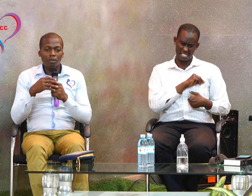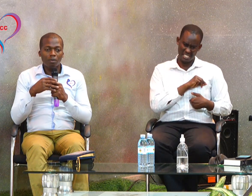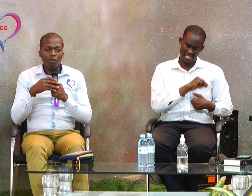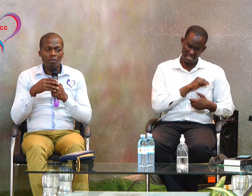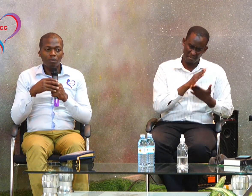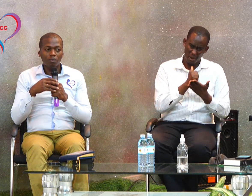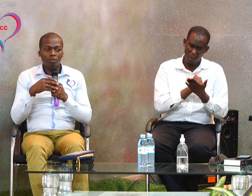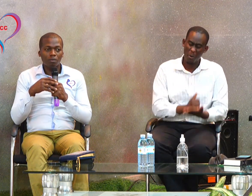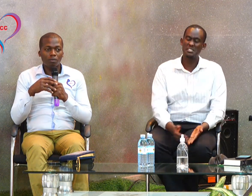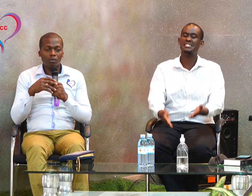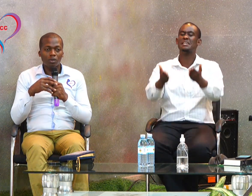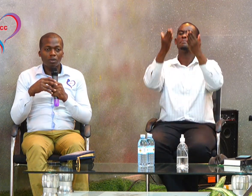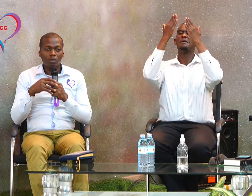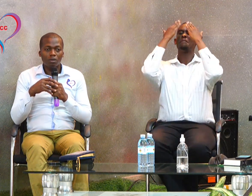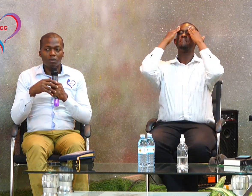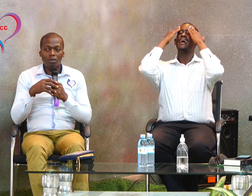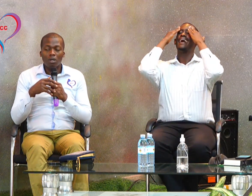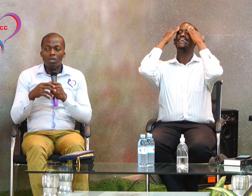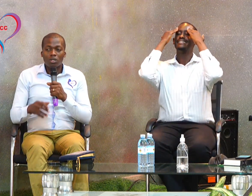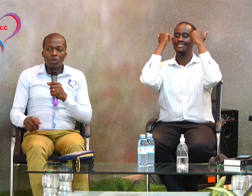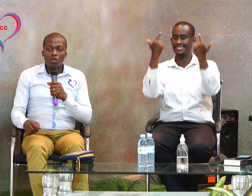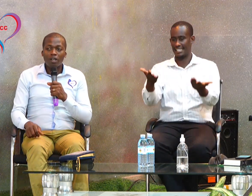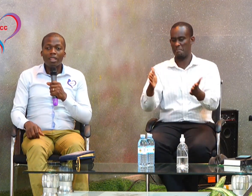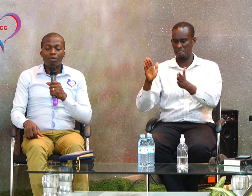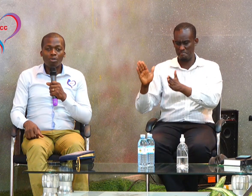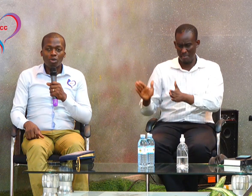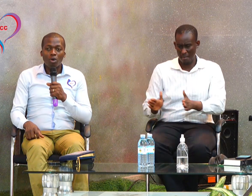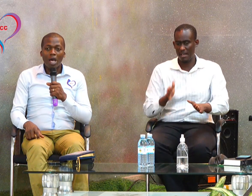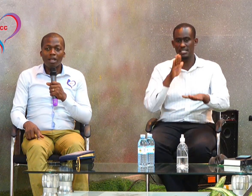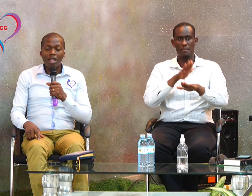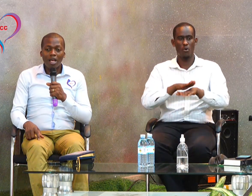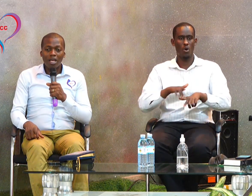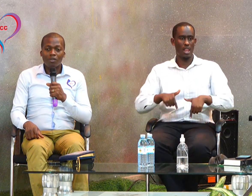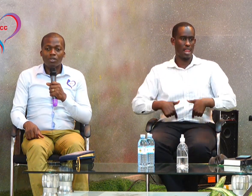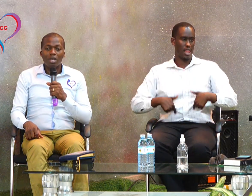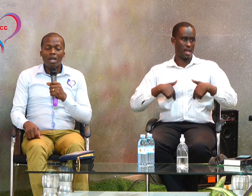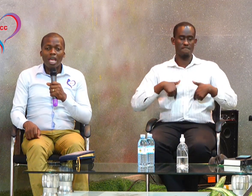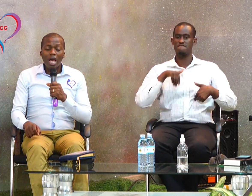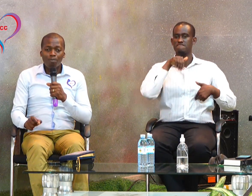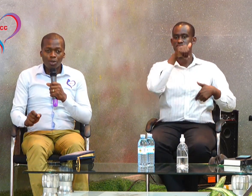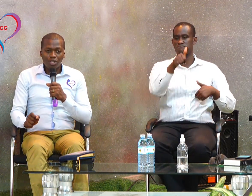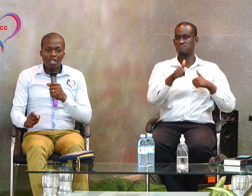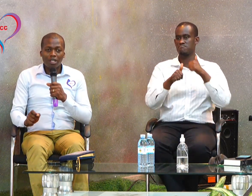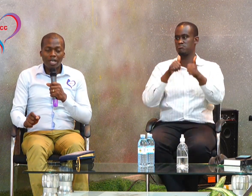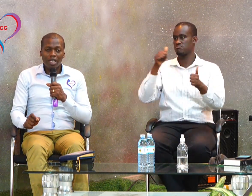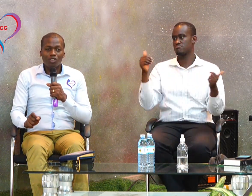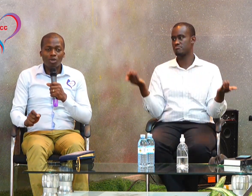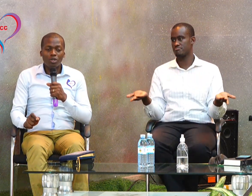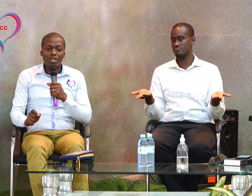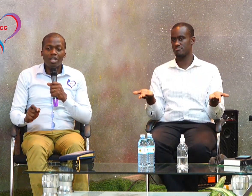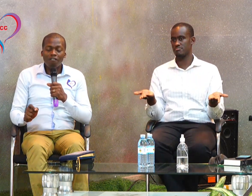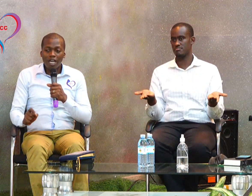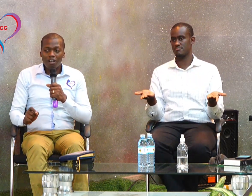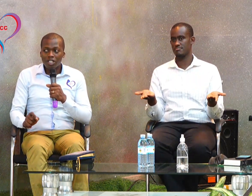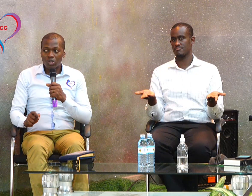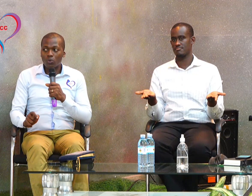bwabwe bwalina ensonga era bulina omulamwa. So you'll find that people and their lives, they are abusing their lives because